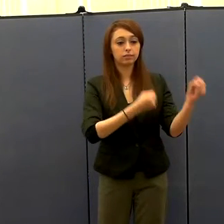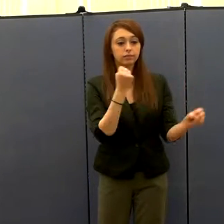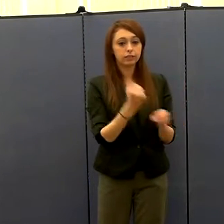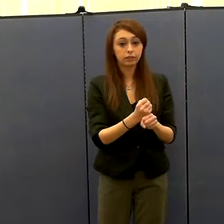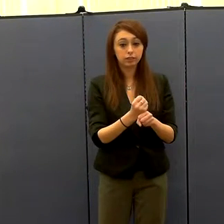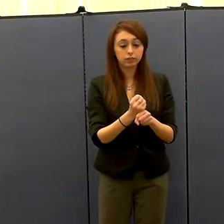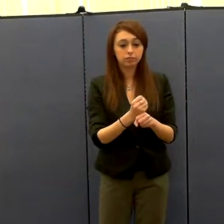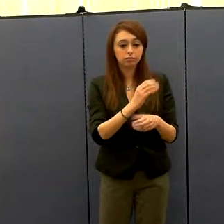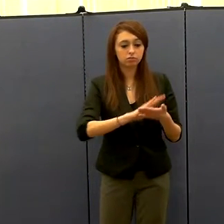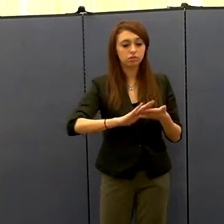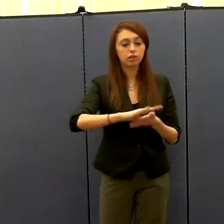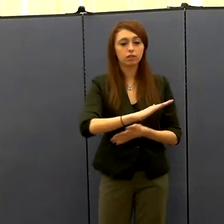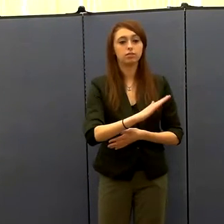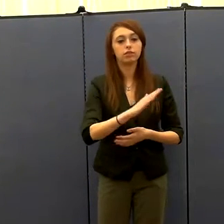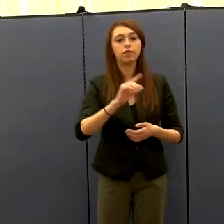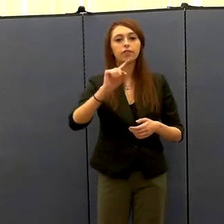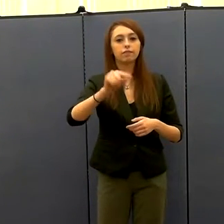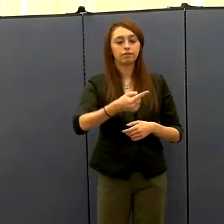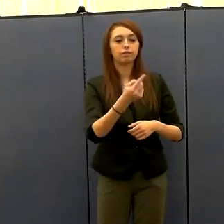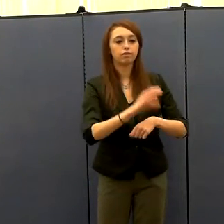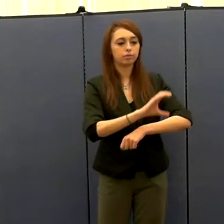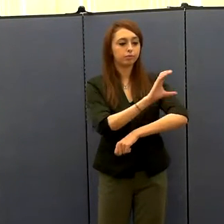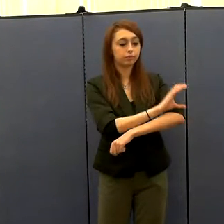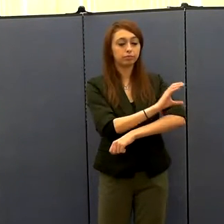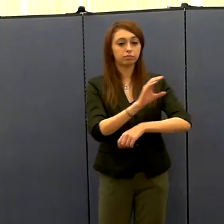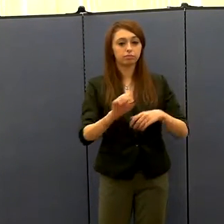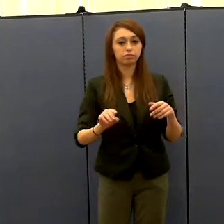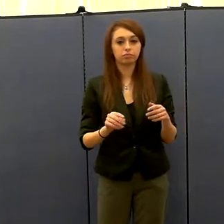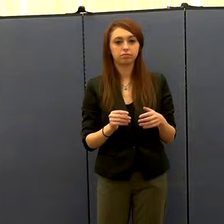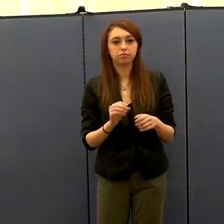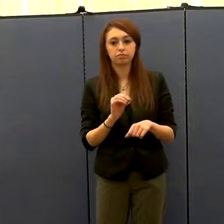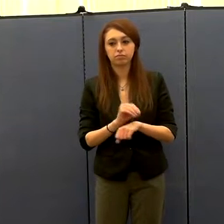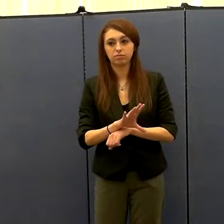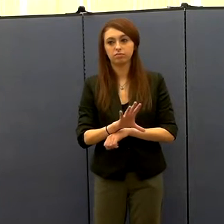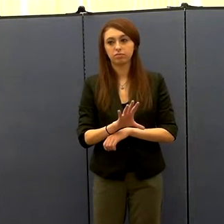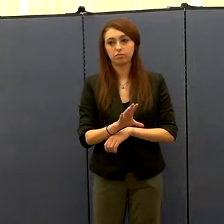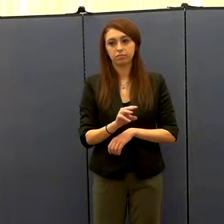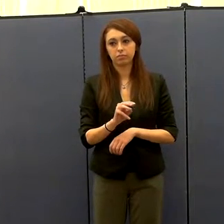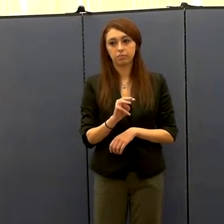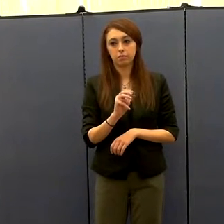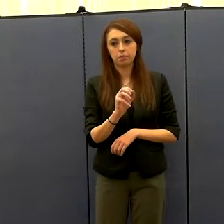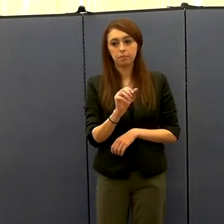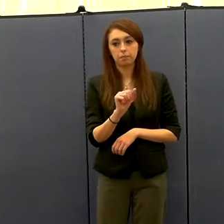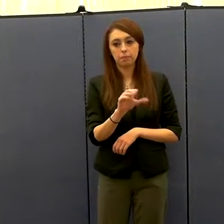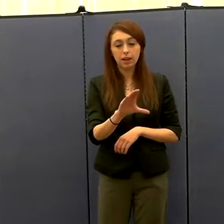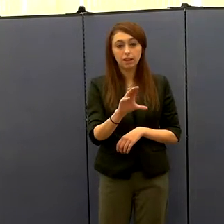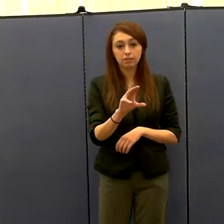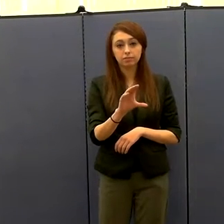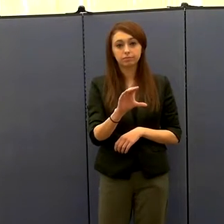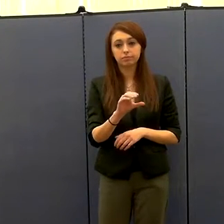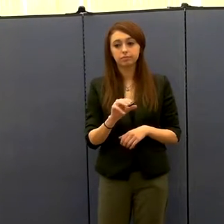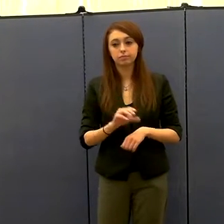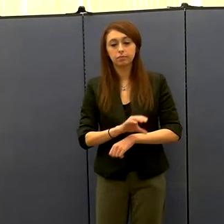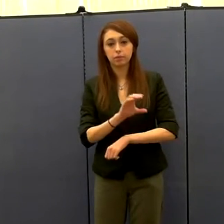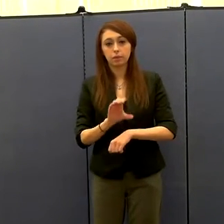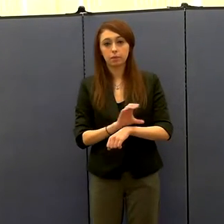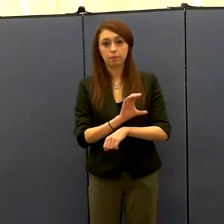and the age of the personal computer began. This revolutionized how we did